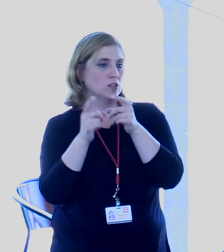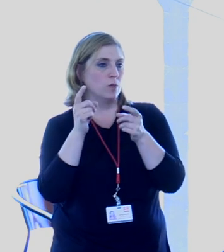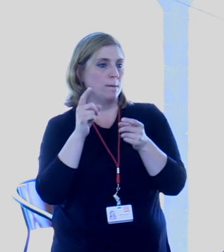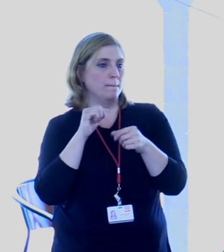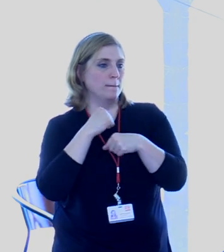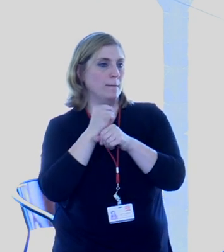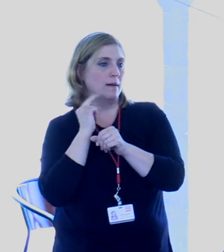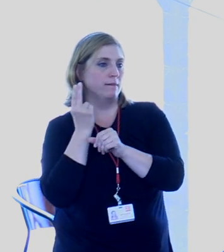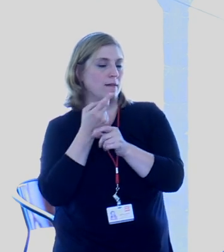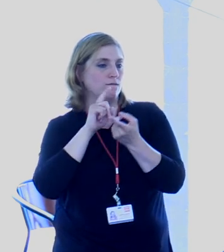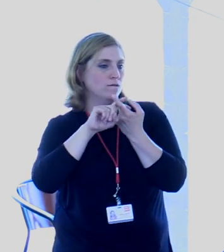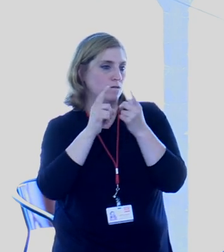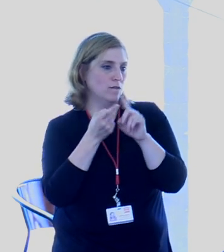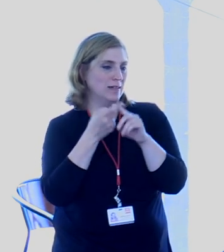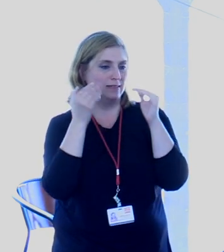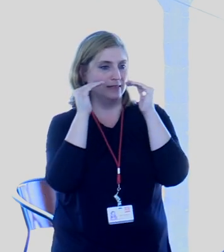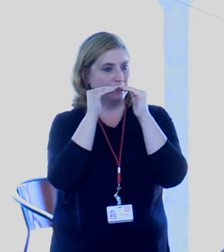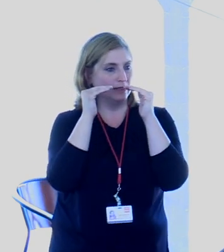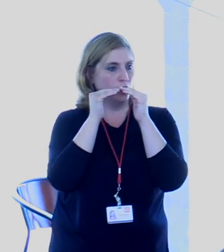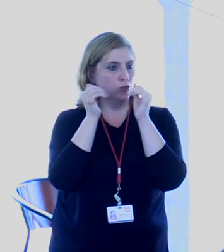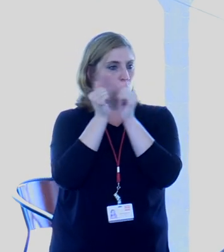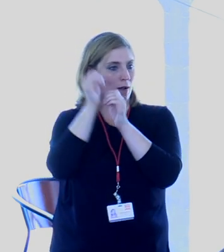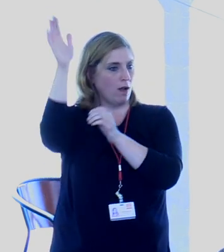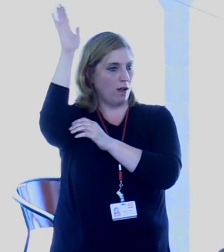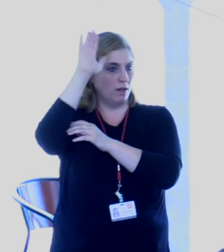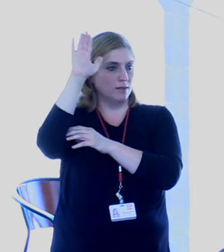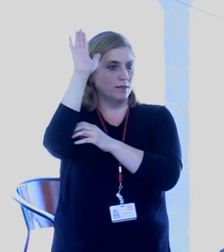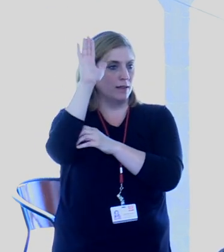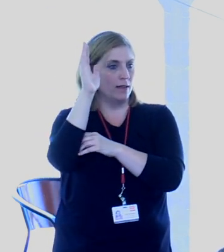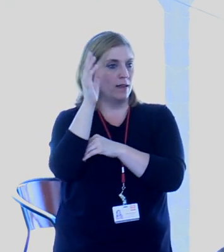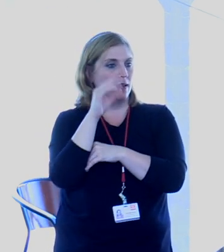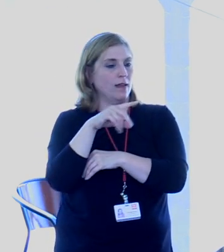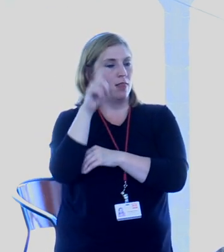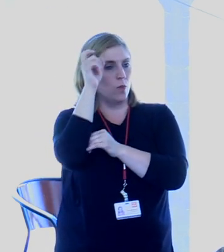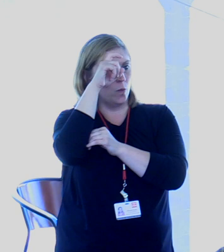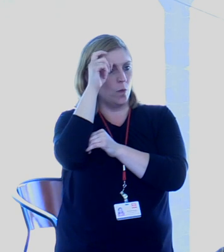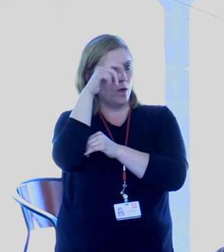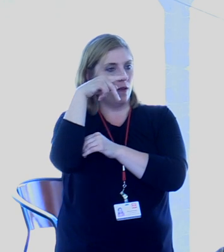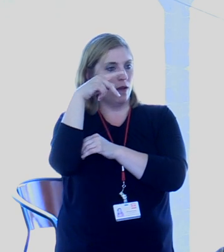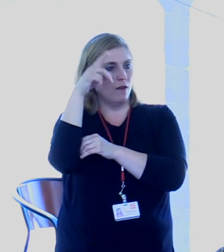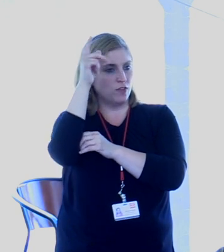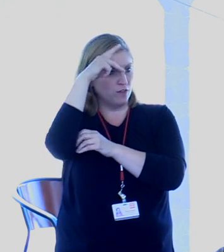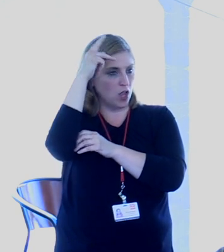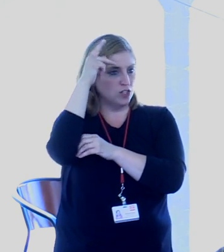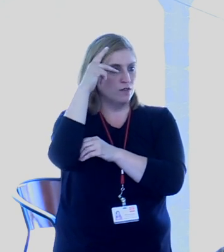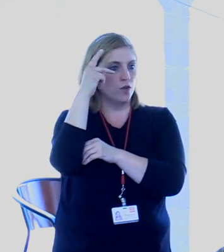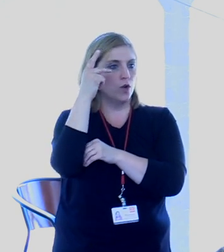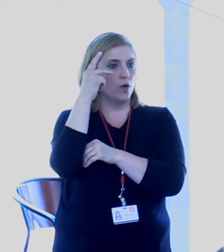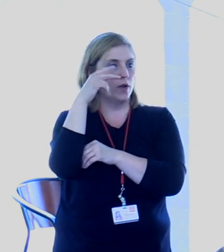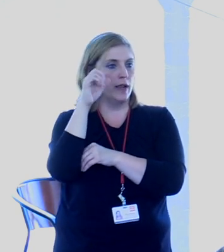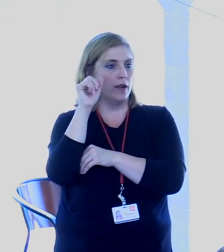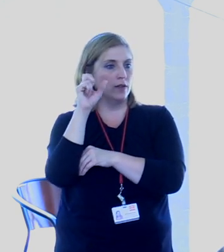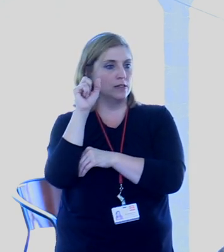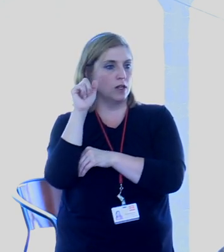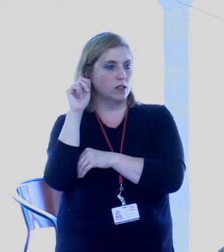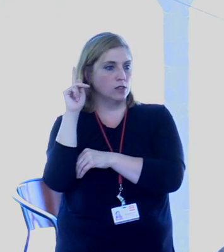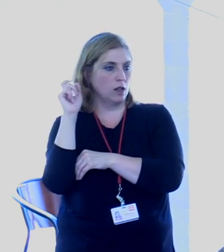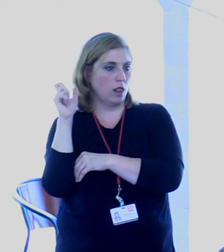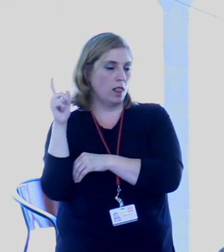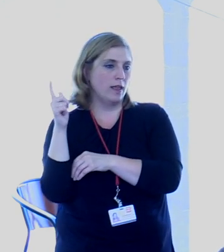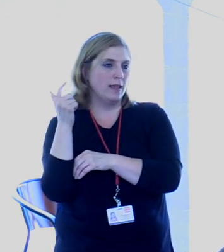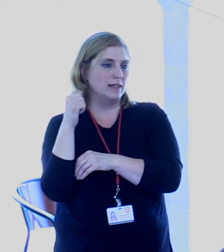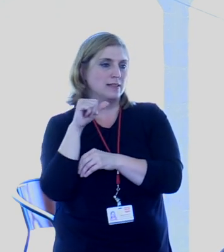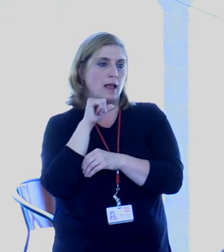friends, okay, equals with God. The wisdom of the philosopher, who is Aristotle, said that it's impossible